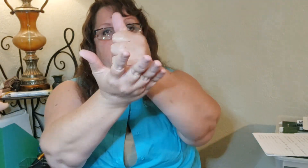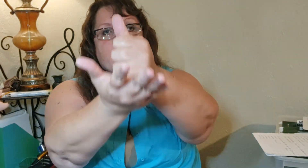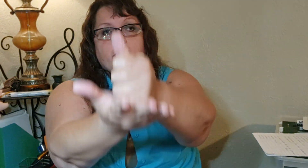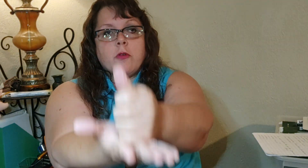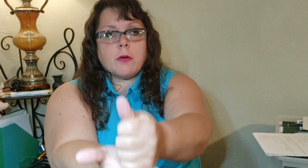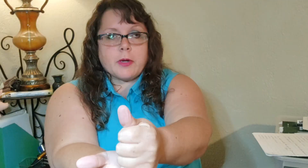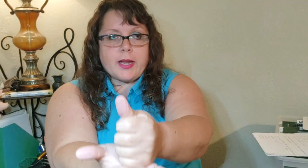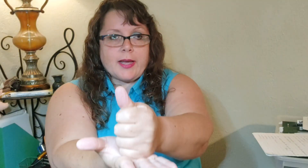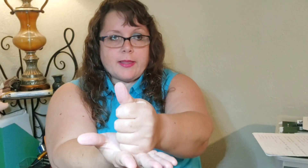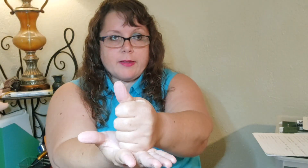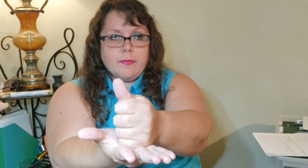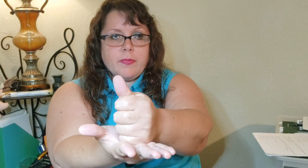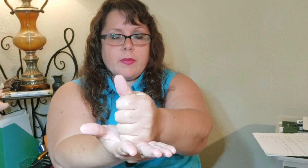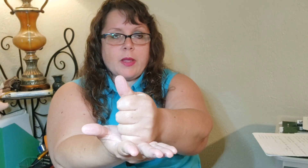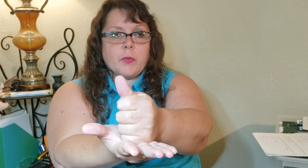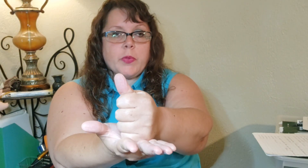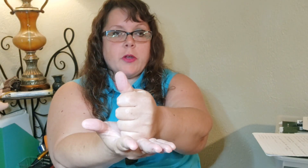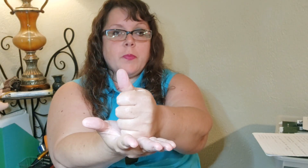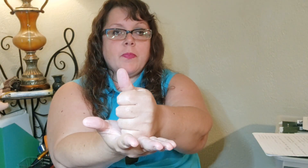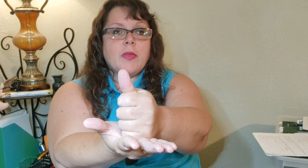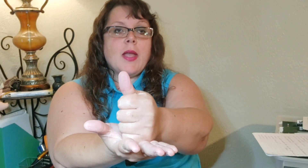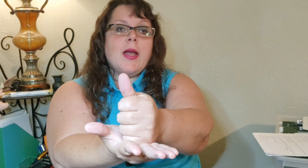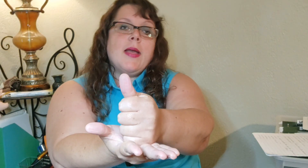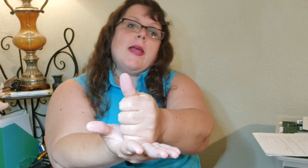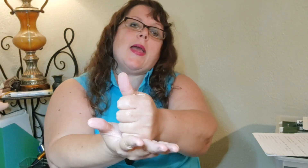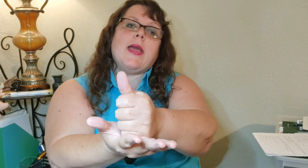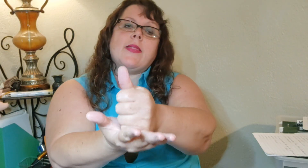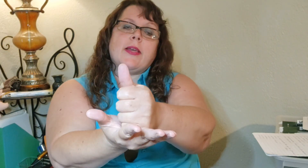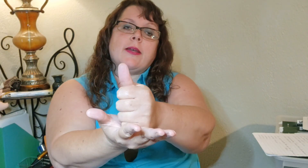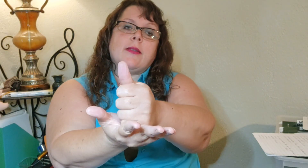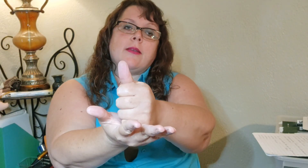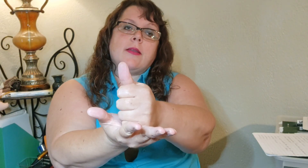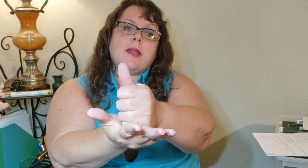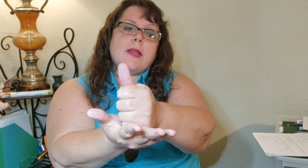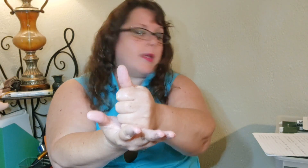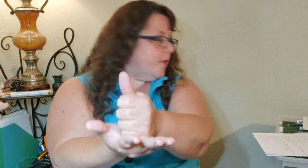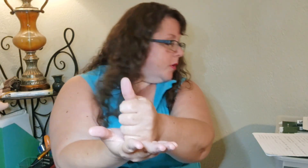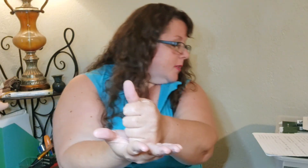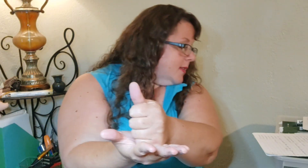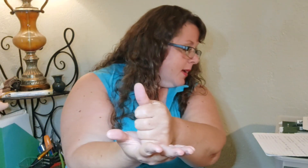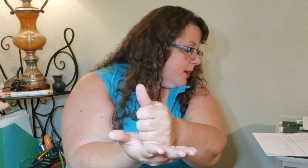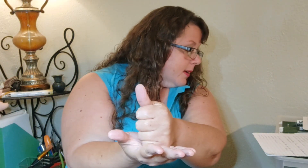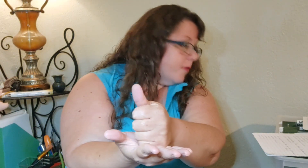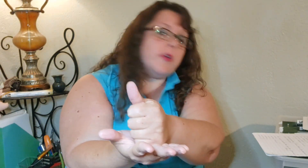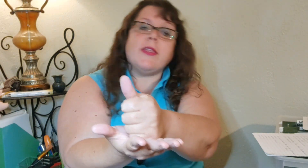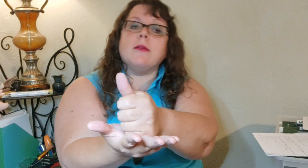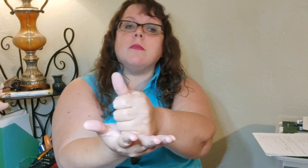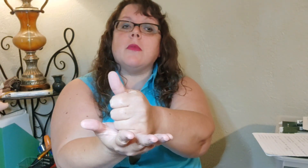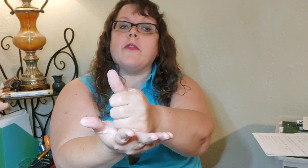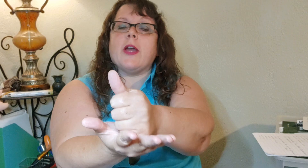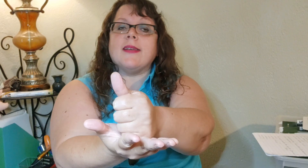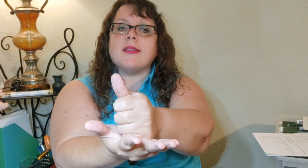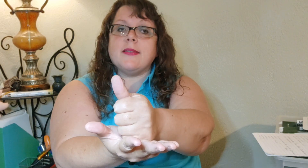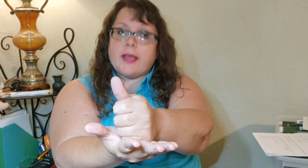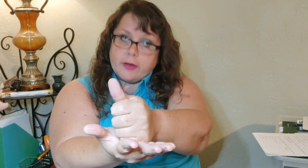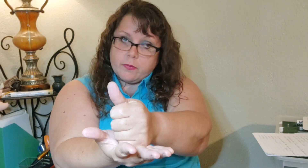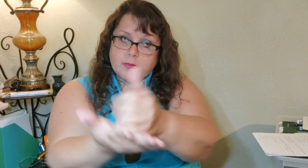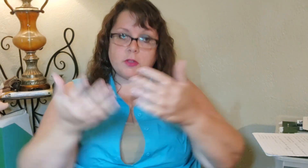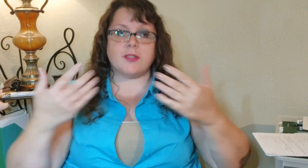direct forward at them, help you. And then if you're saying for them, if you're asking to help, you're